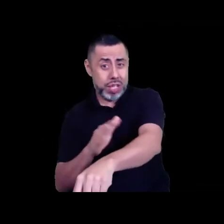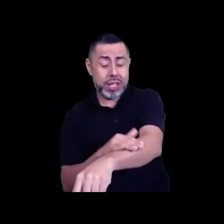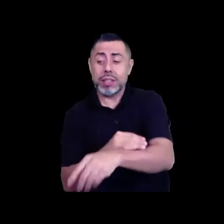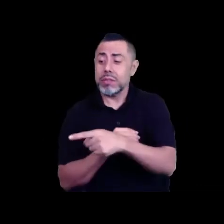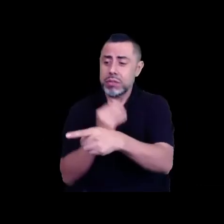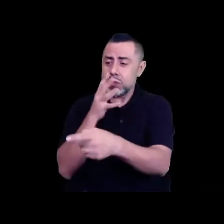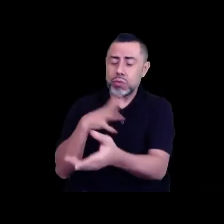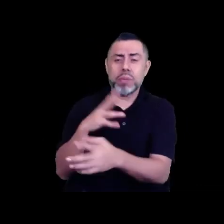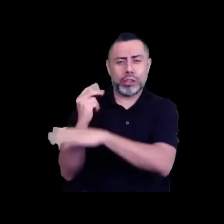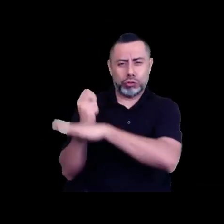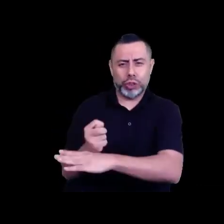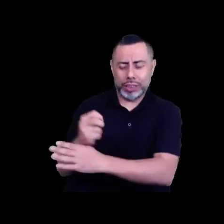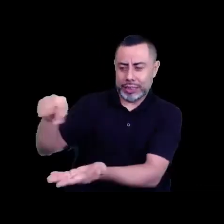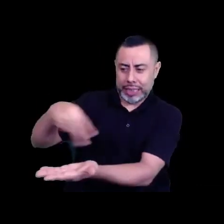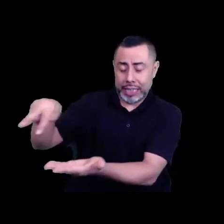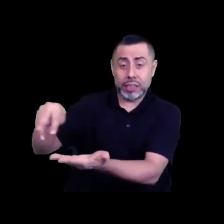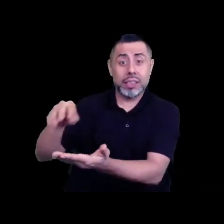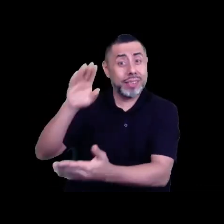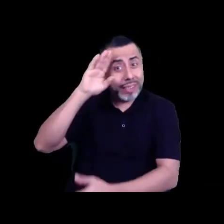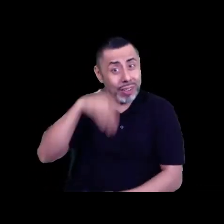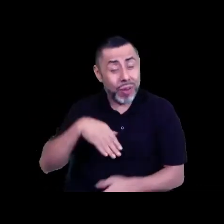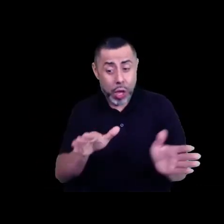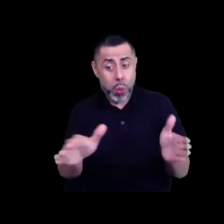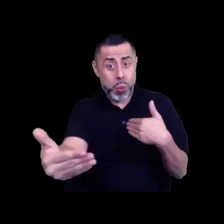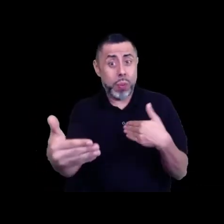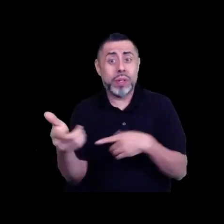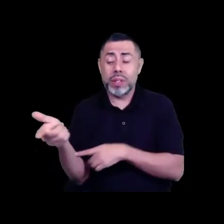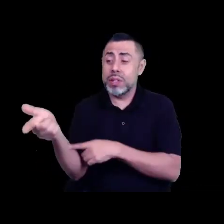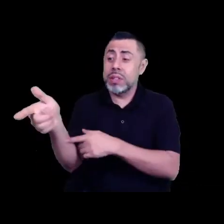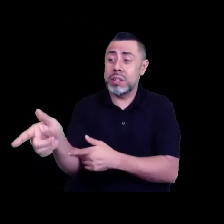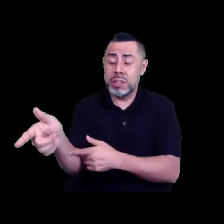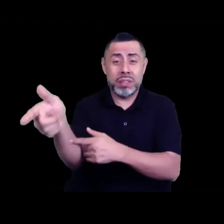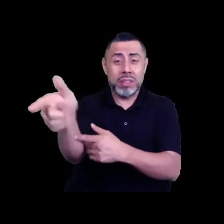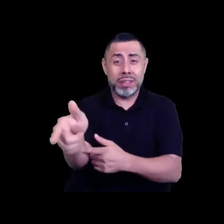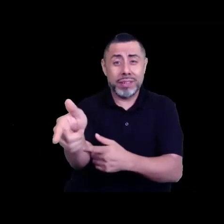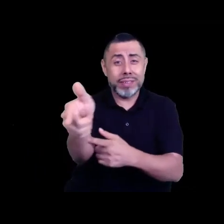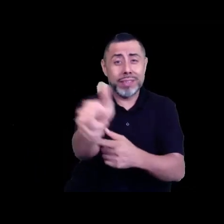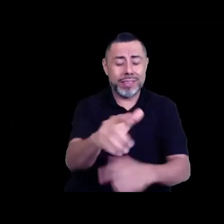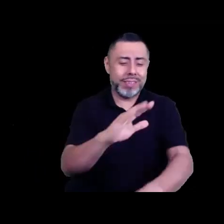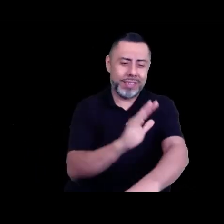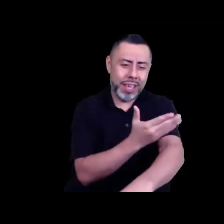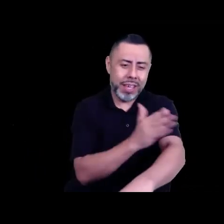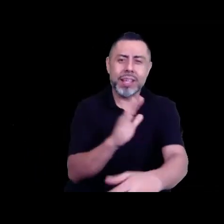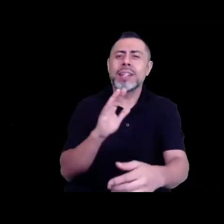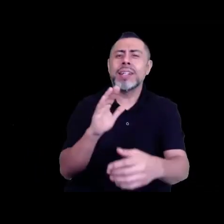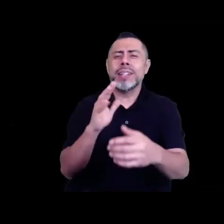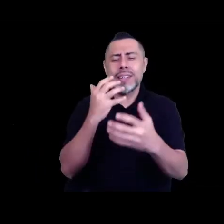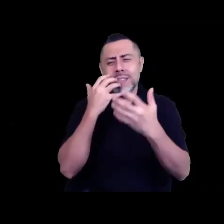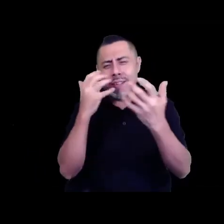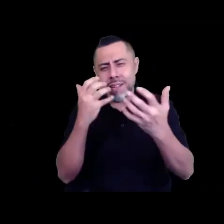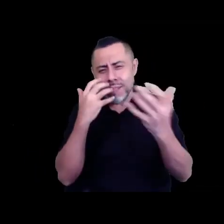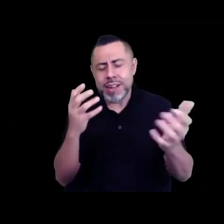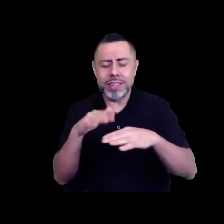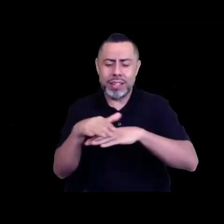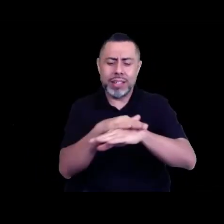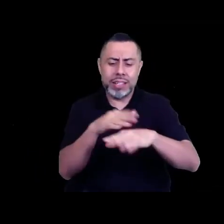the room for all the indigenous people, the tension in the room fell and relaxed, and the room really just